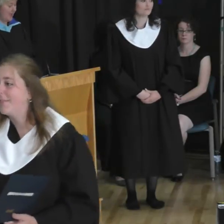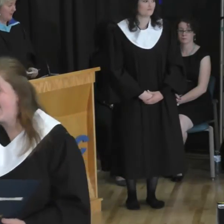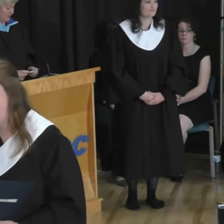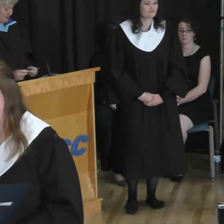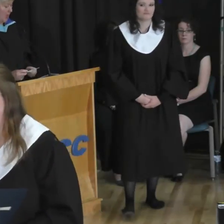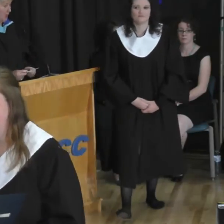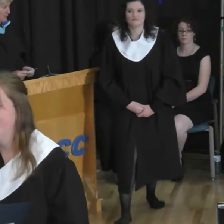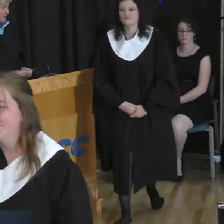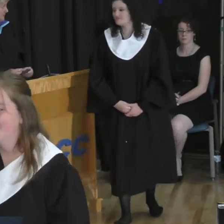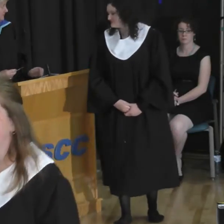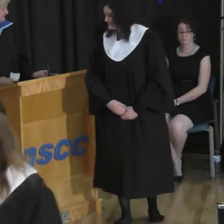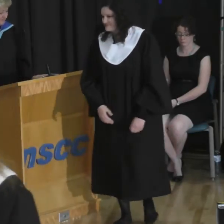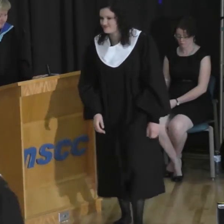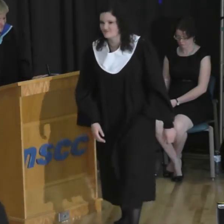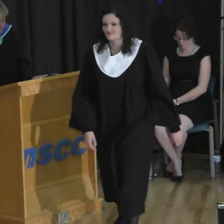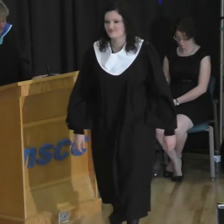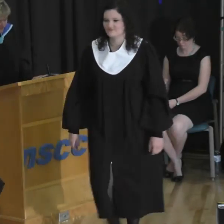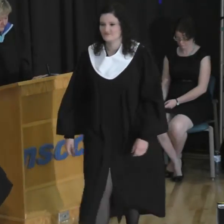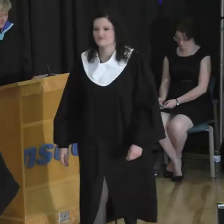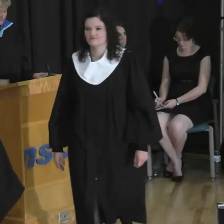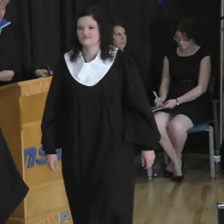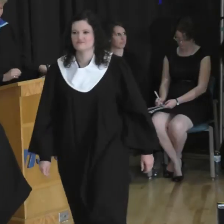Erica Callan, honors.